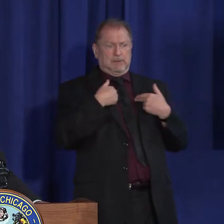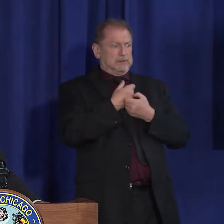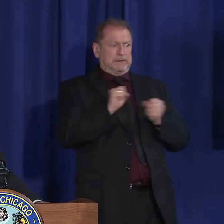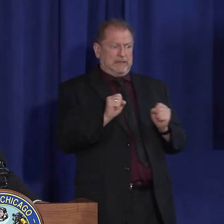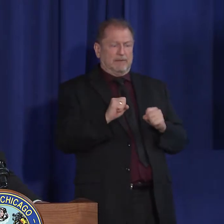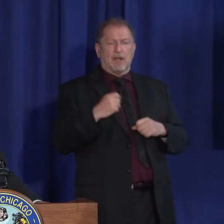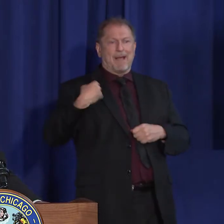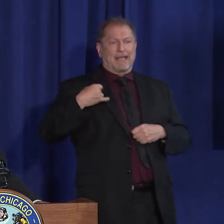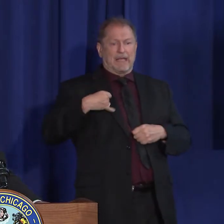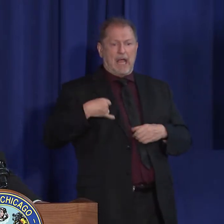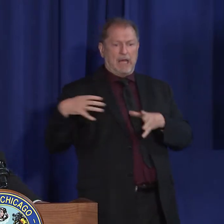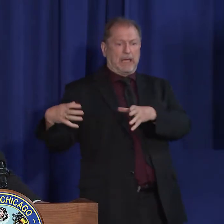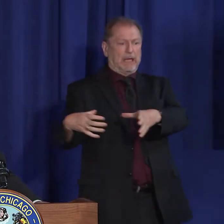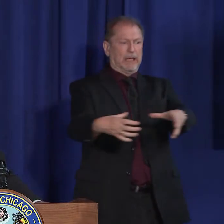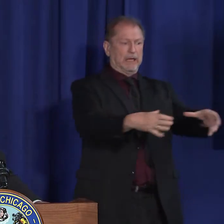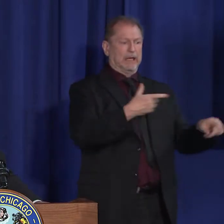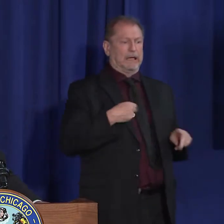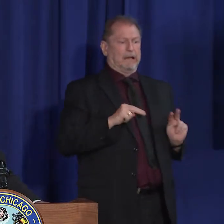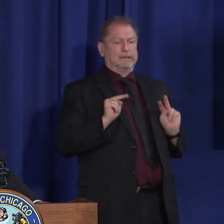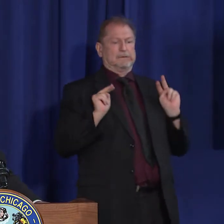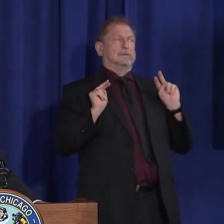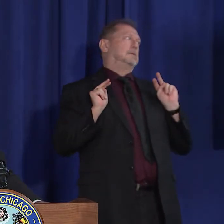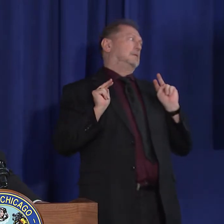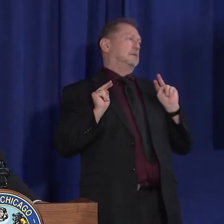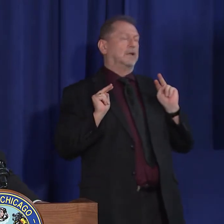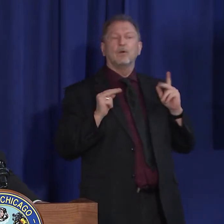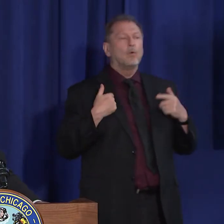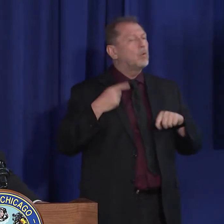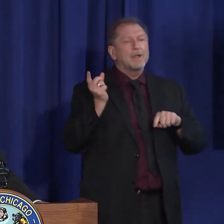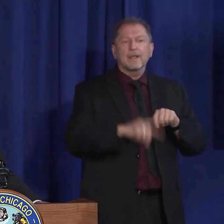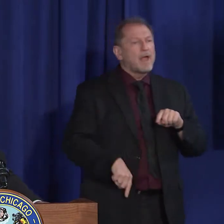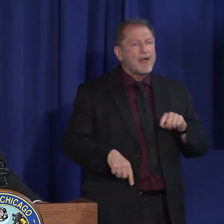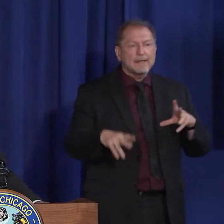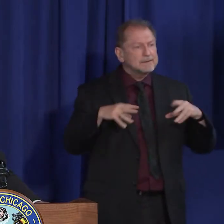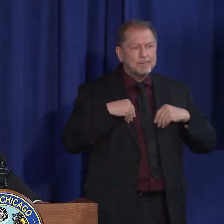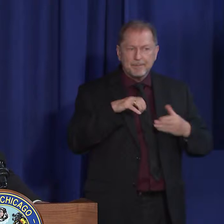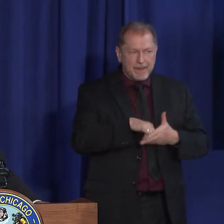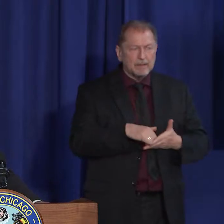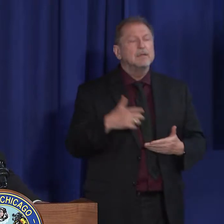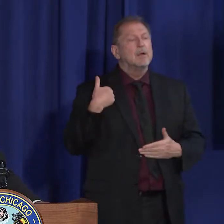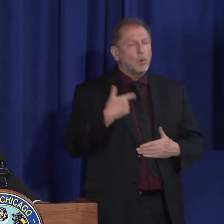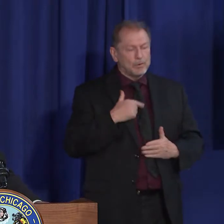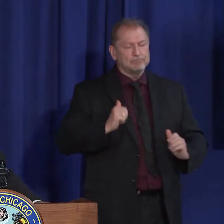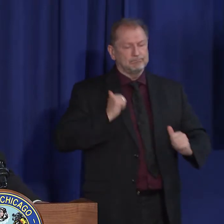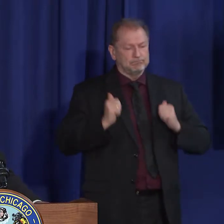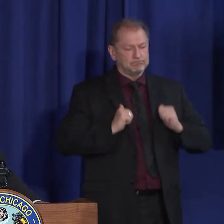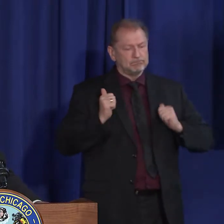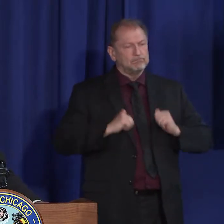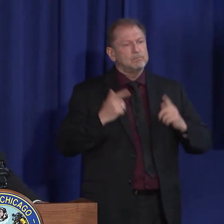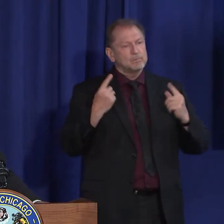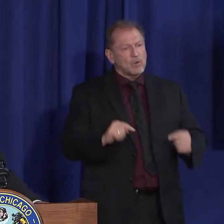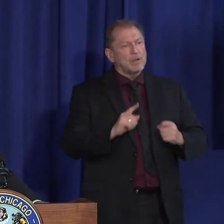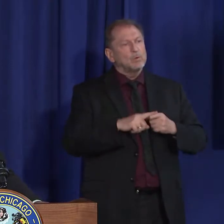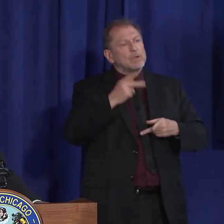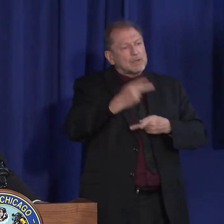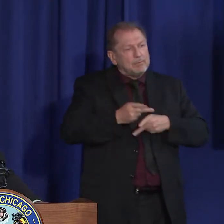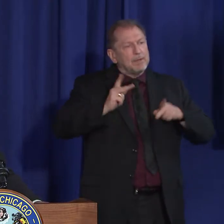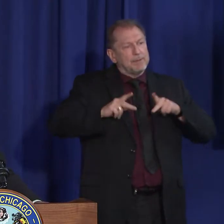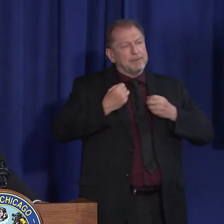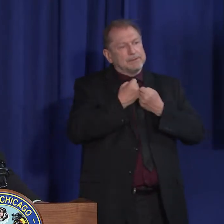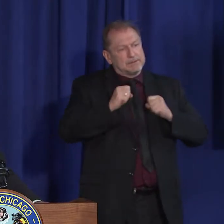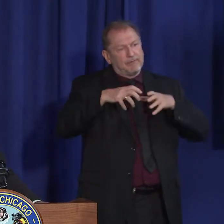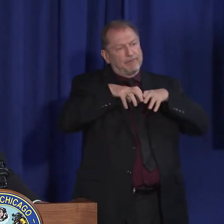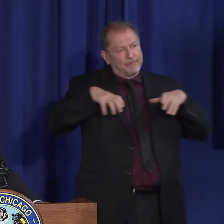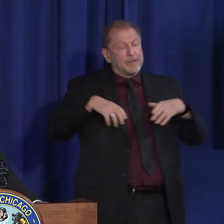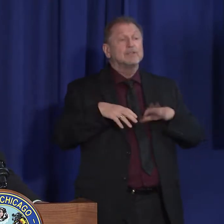day and captives of gang violence. We have to step up and do everything that we can to keep our residents safe. This is